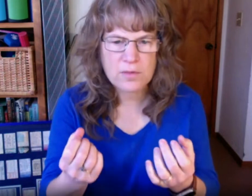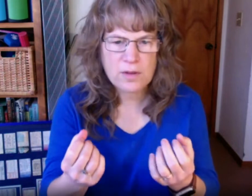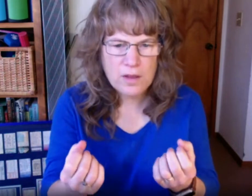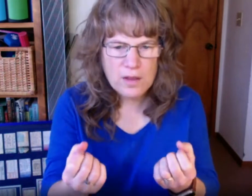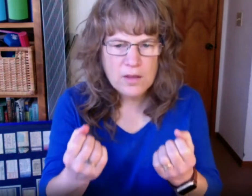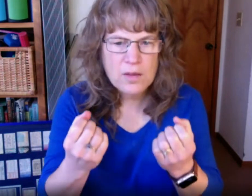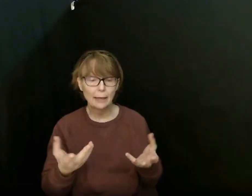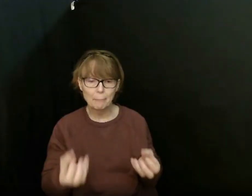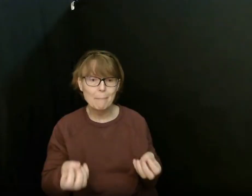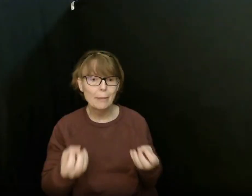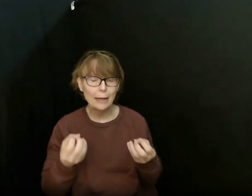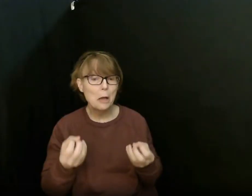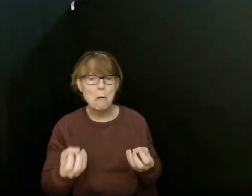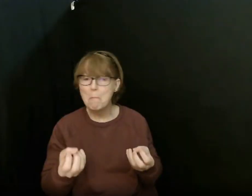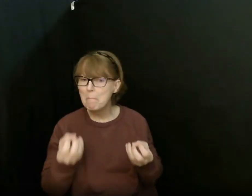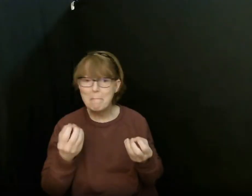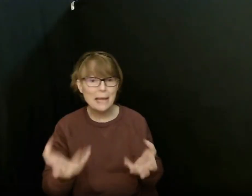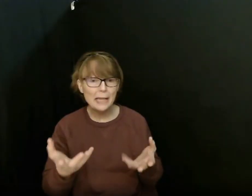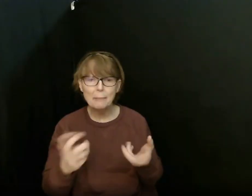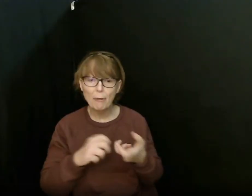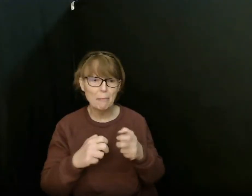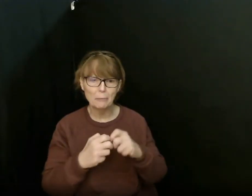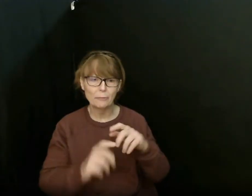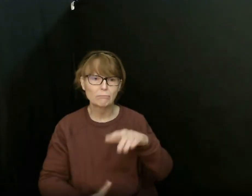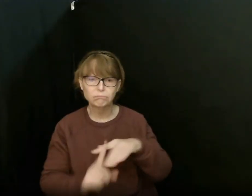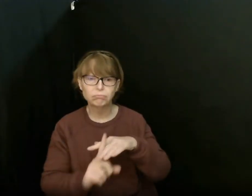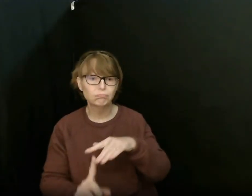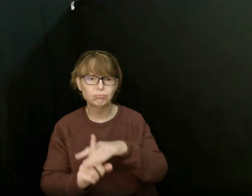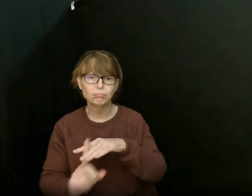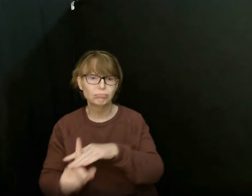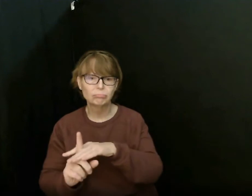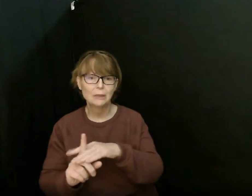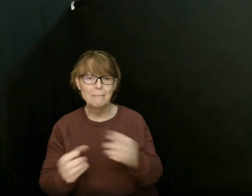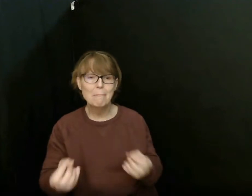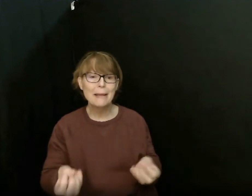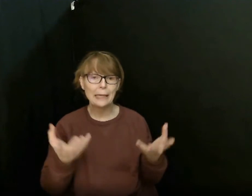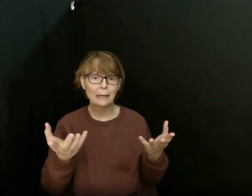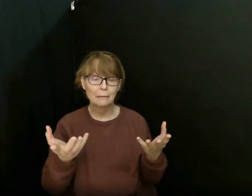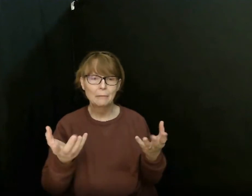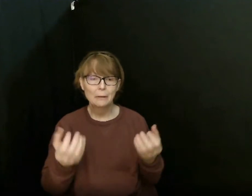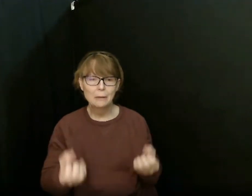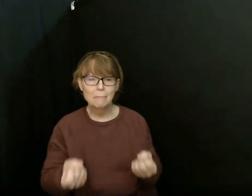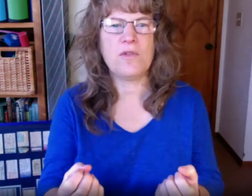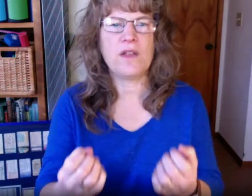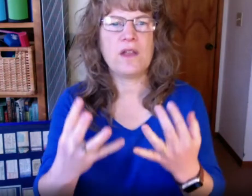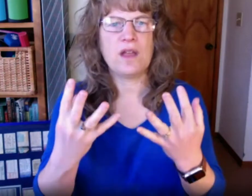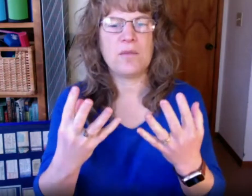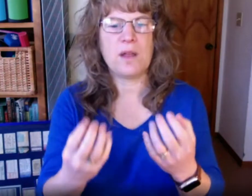many. Like many problems. many. Many. How many is moving and many